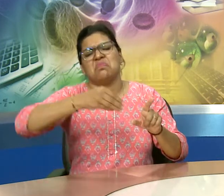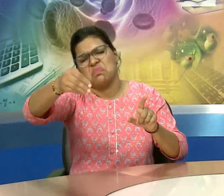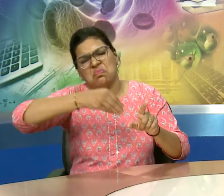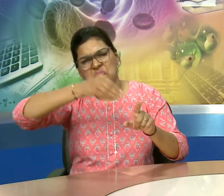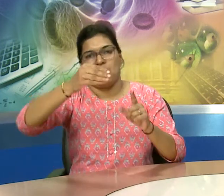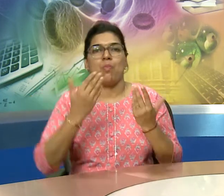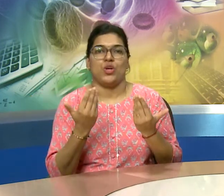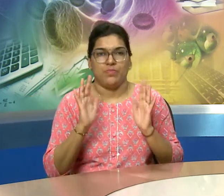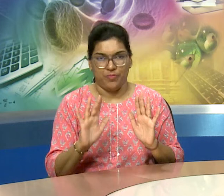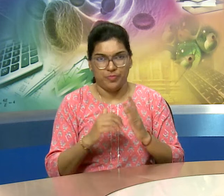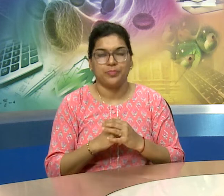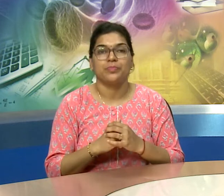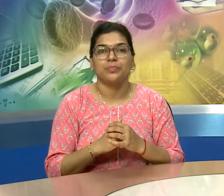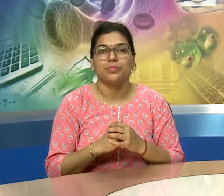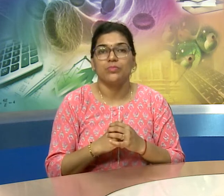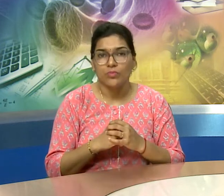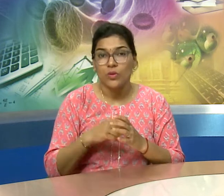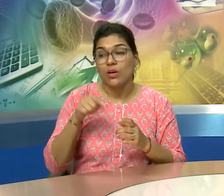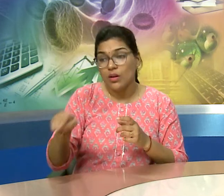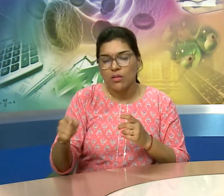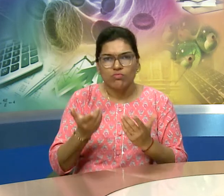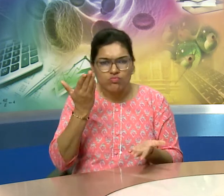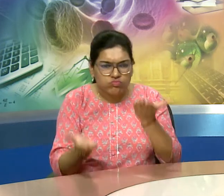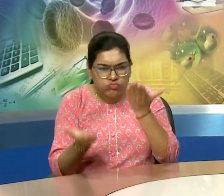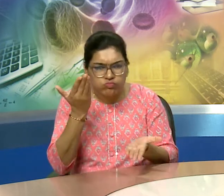wild scorpion can have a life of about 5 years.